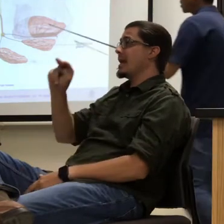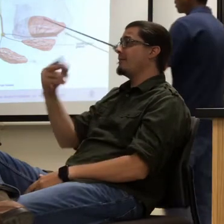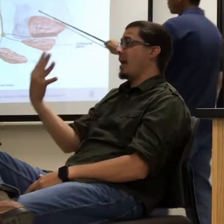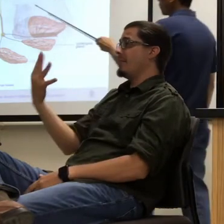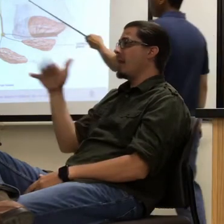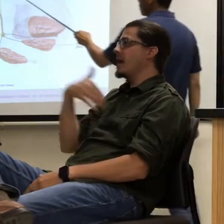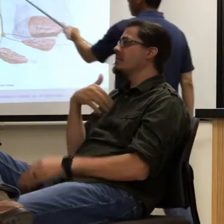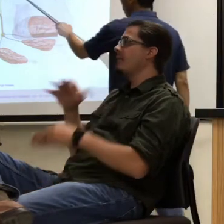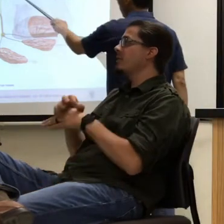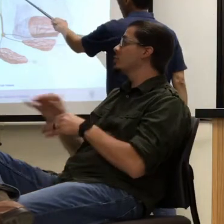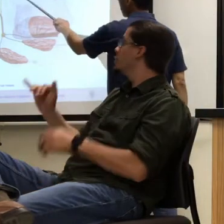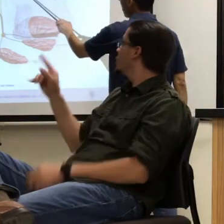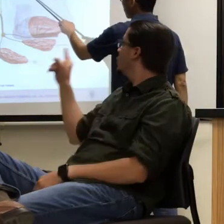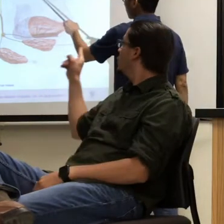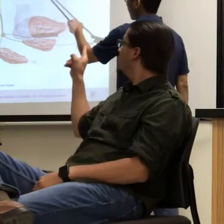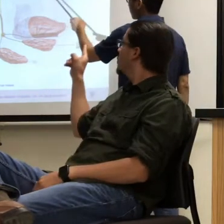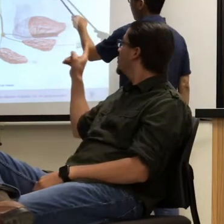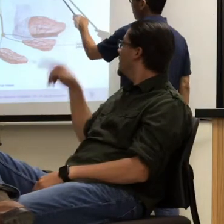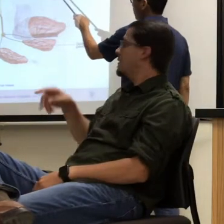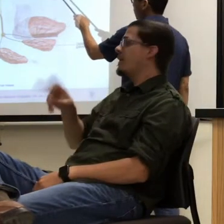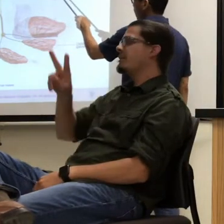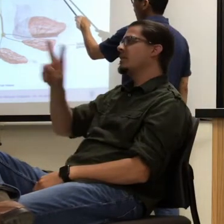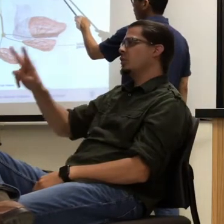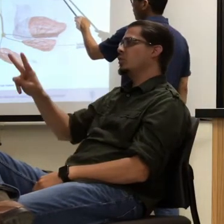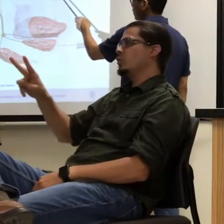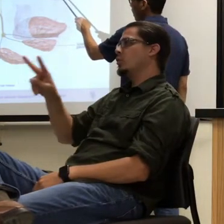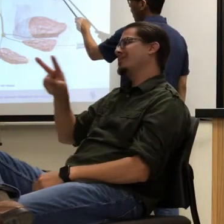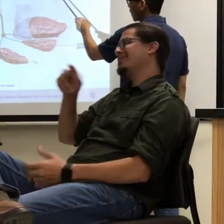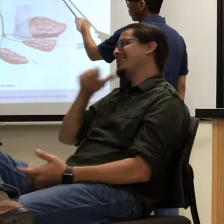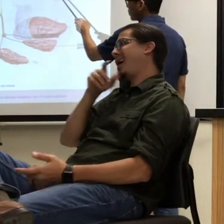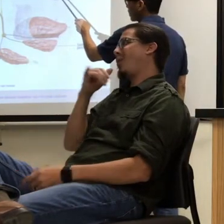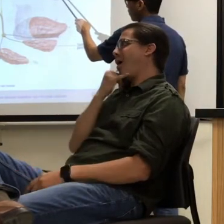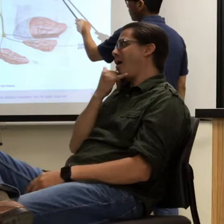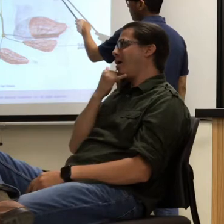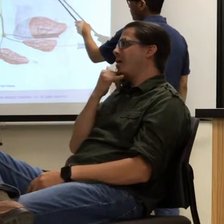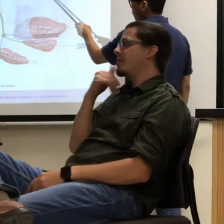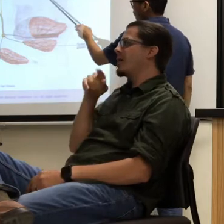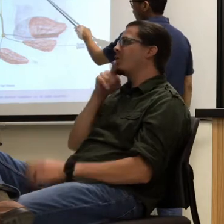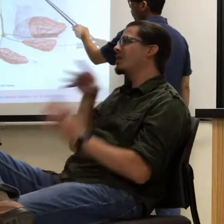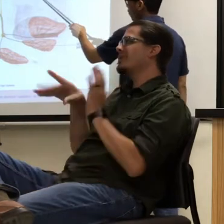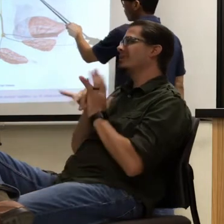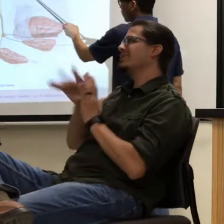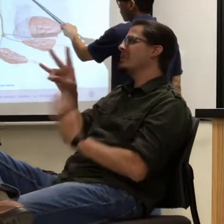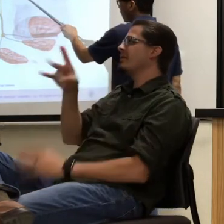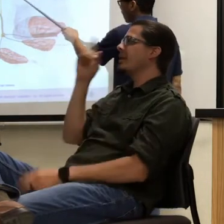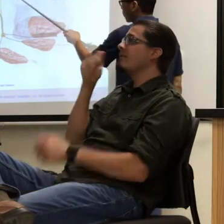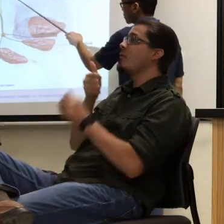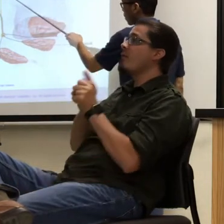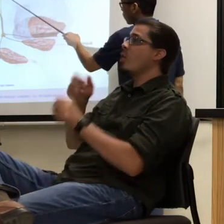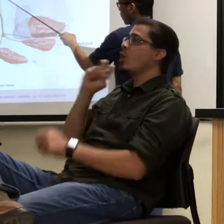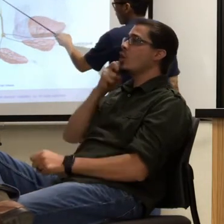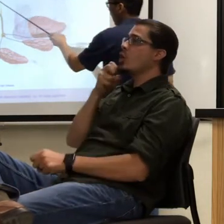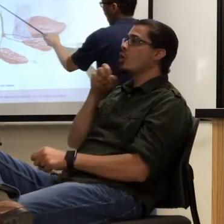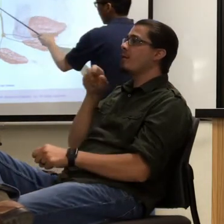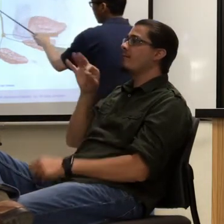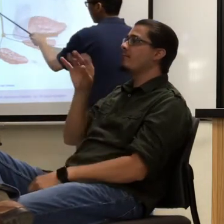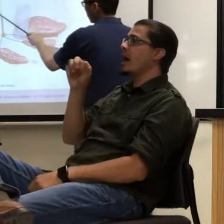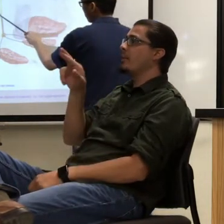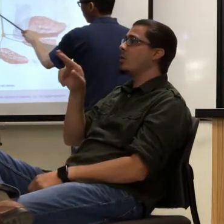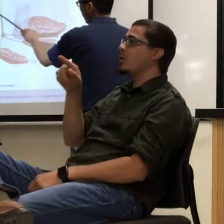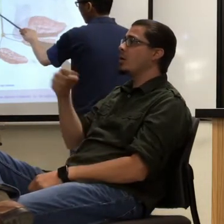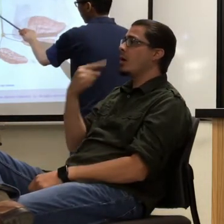function. There's V2. You could actually say that, not be incorrect. I go with 7 because if you follow the nerve fibers all the way